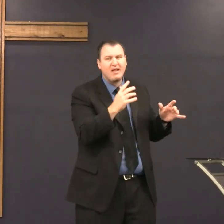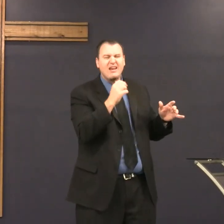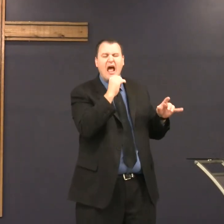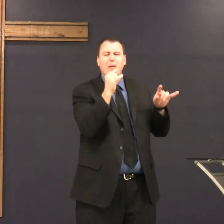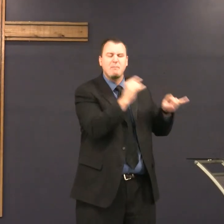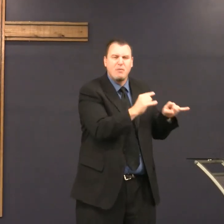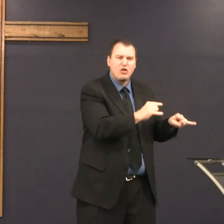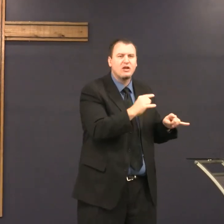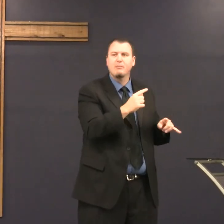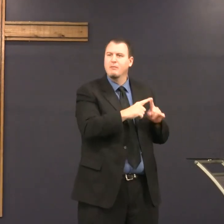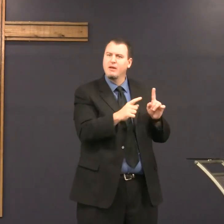And every,